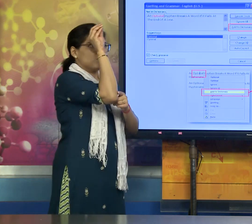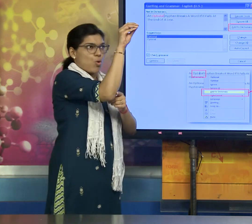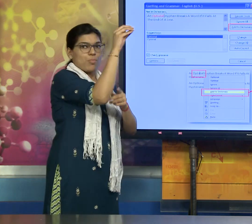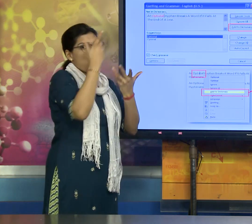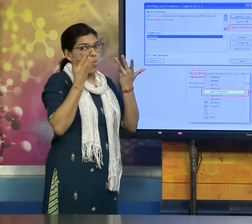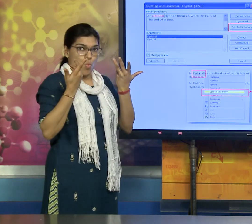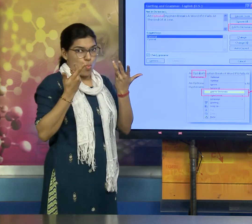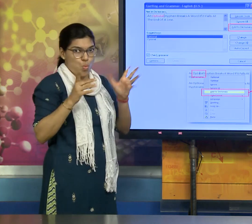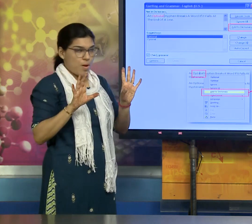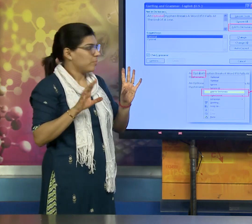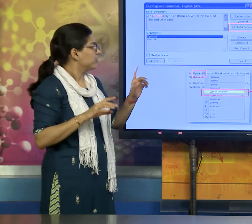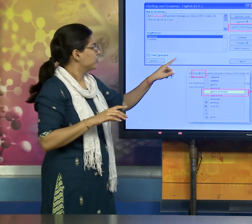been